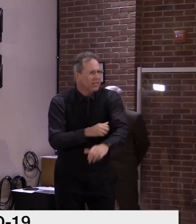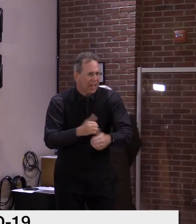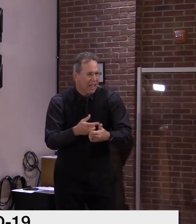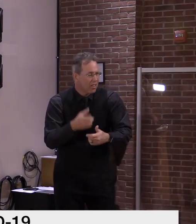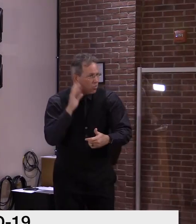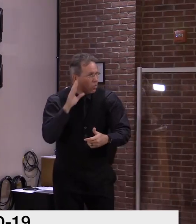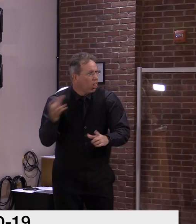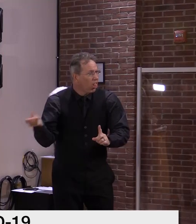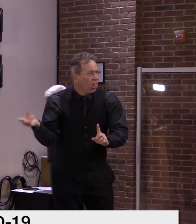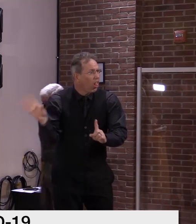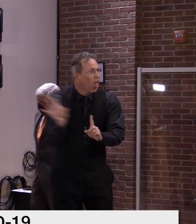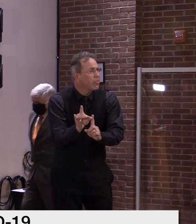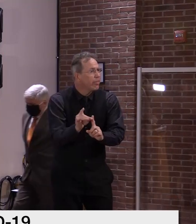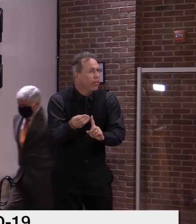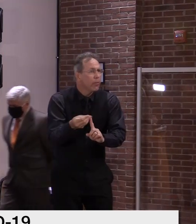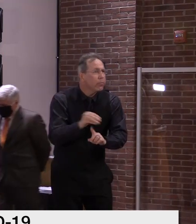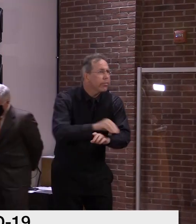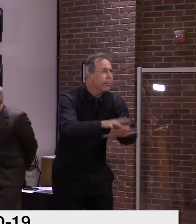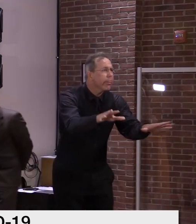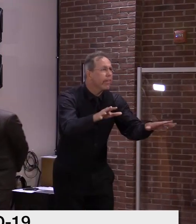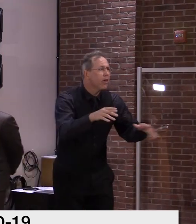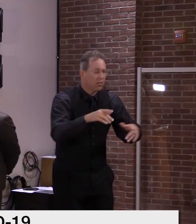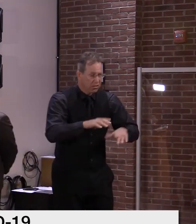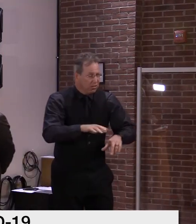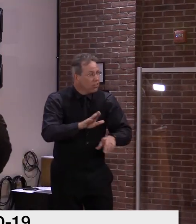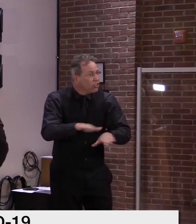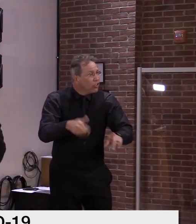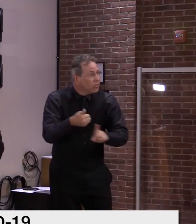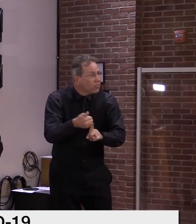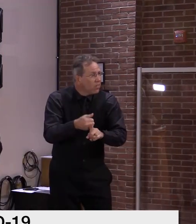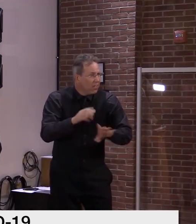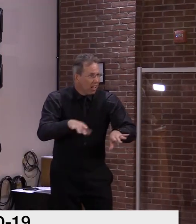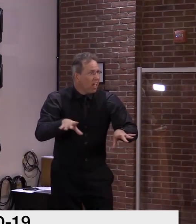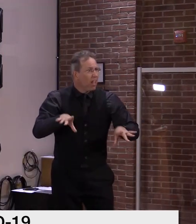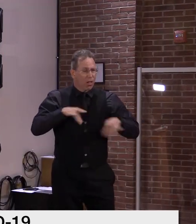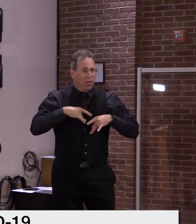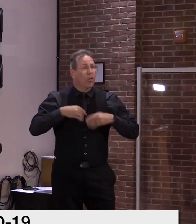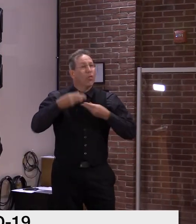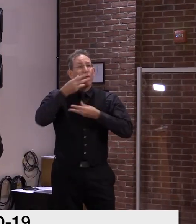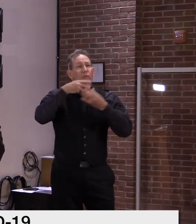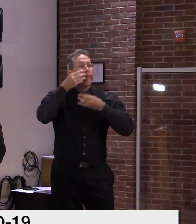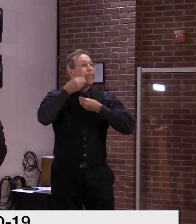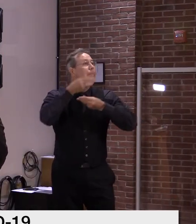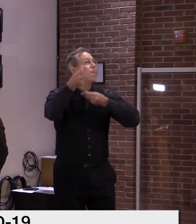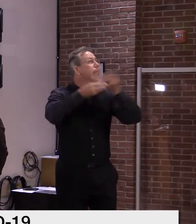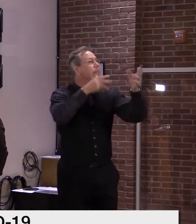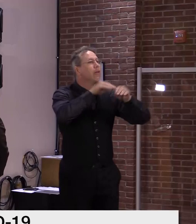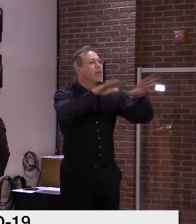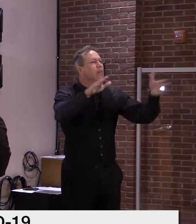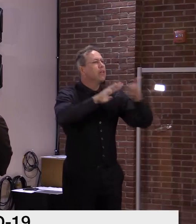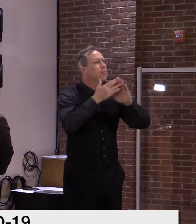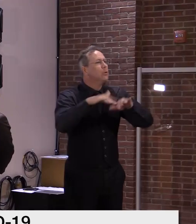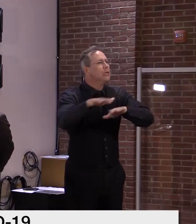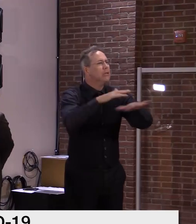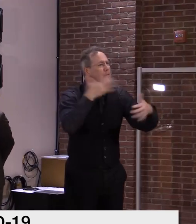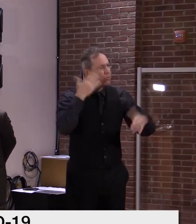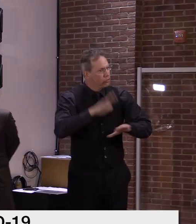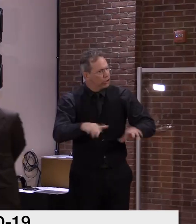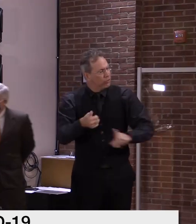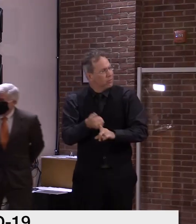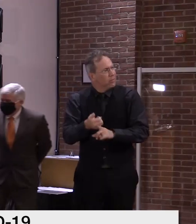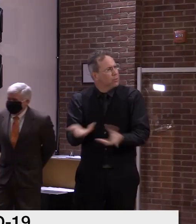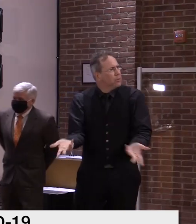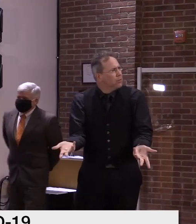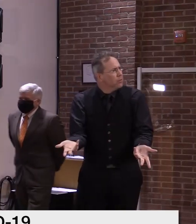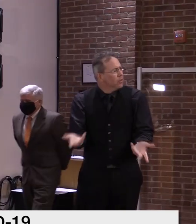those children could potentially carry and pass the virus to everyone, right? Potentially. And so can we really get a